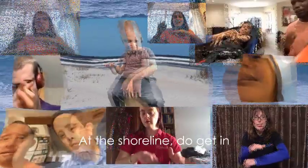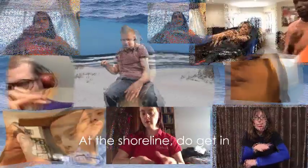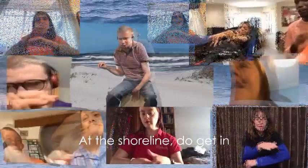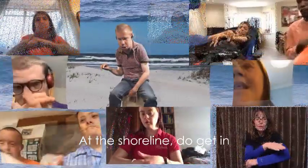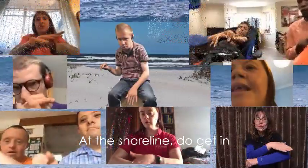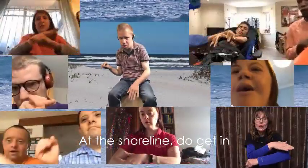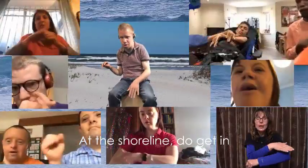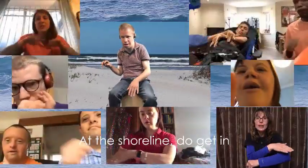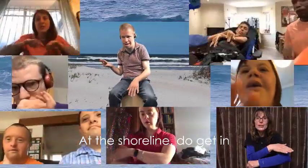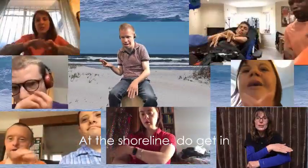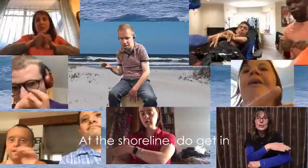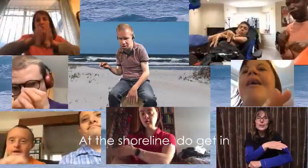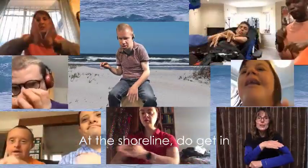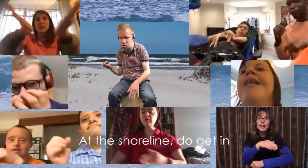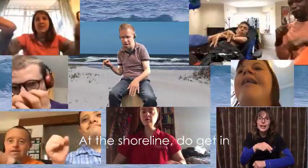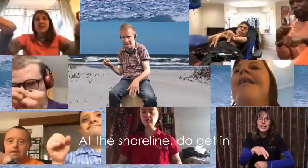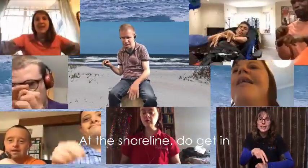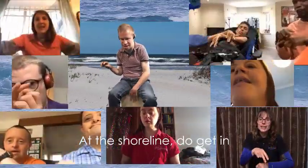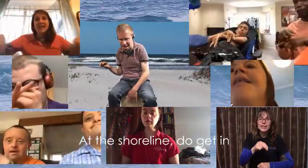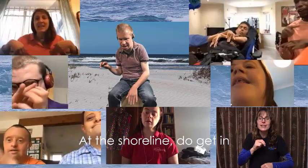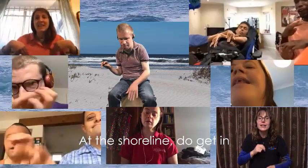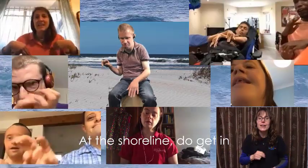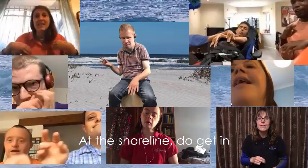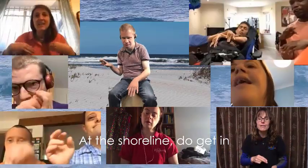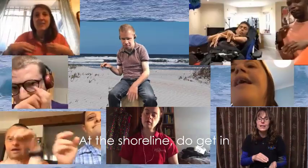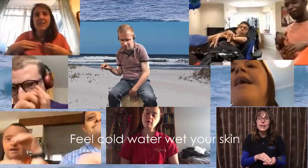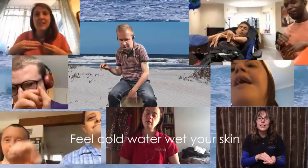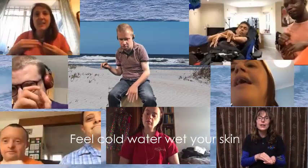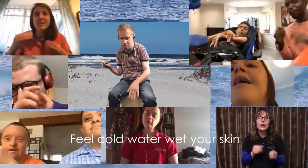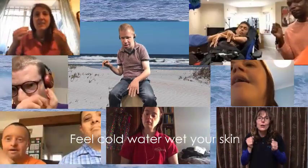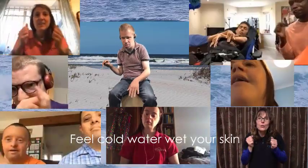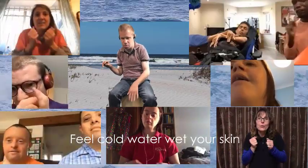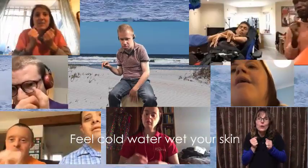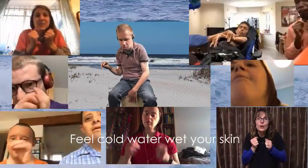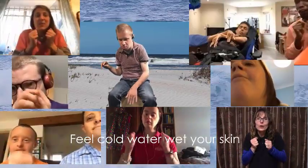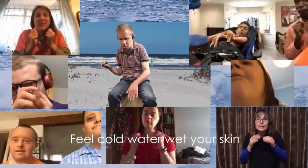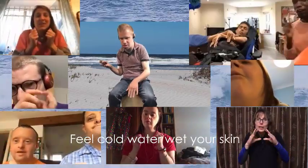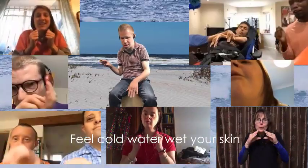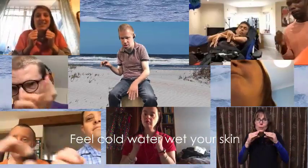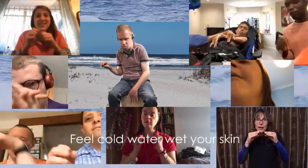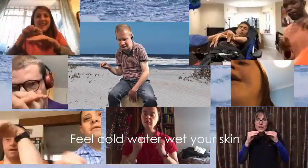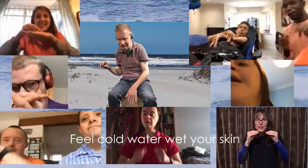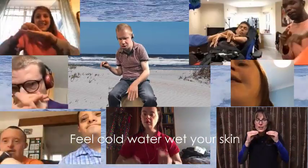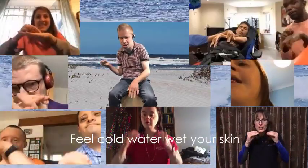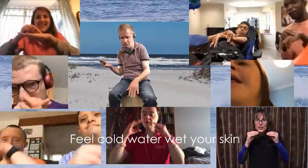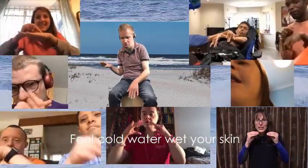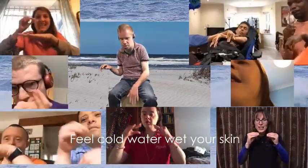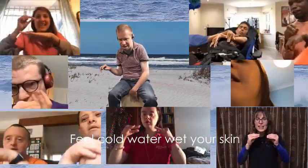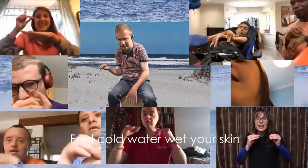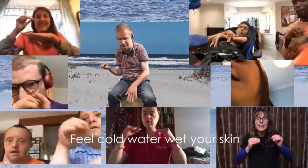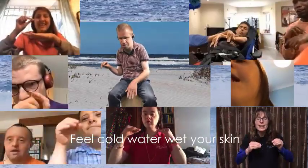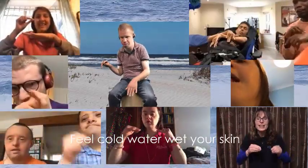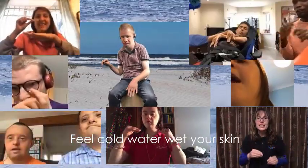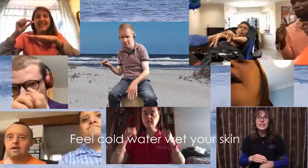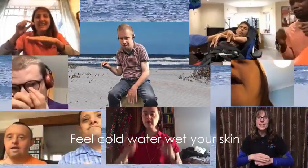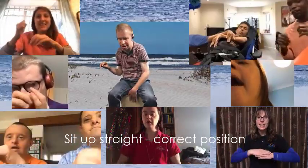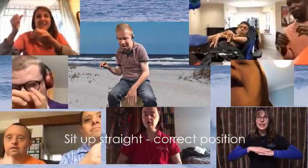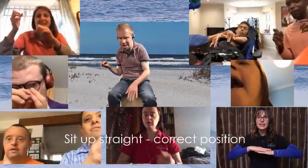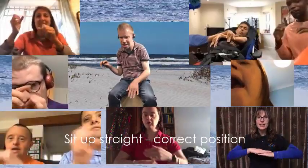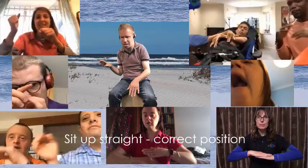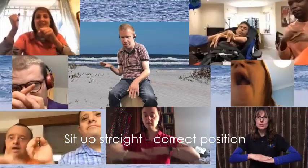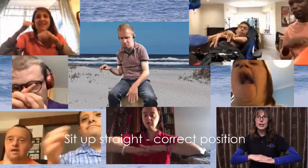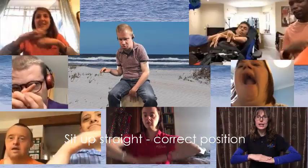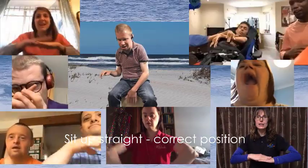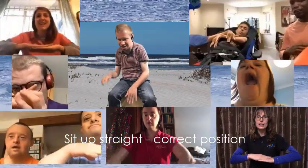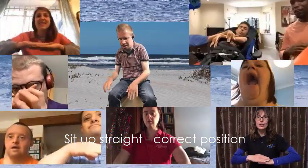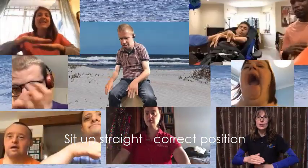At the shoreline to get there, feel cold water wet your skin.